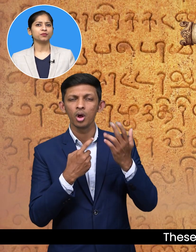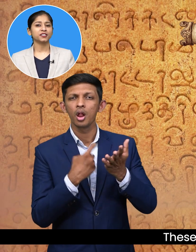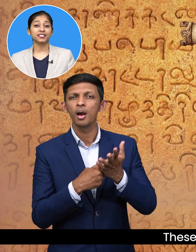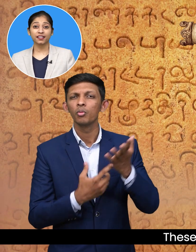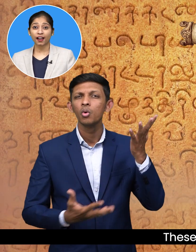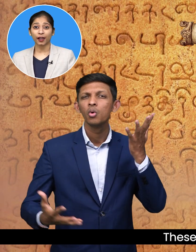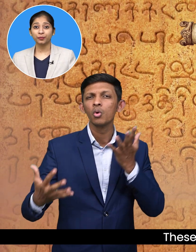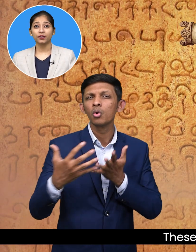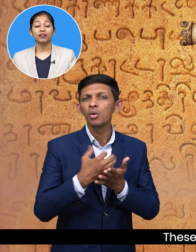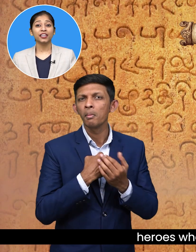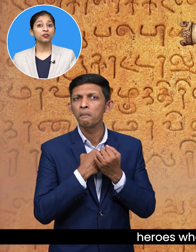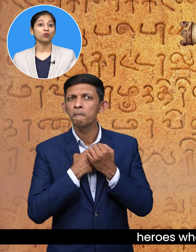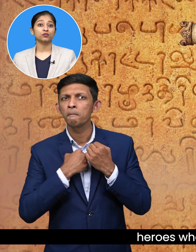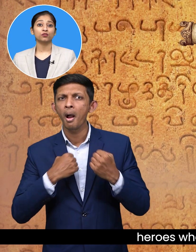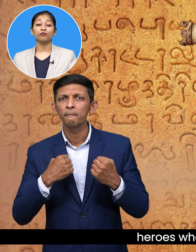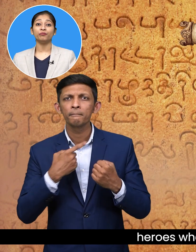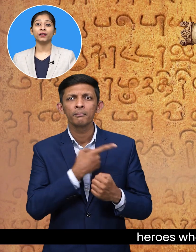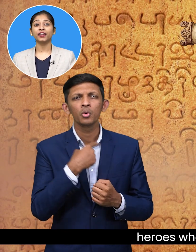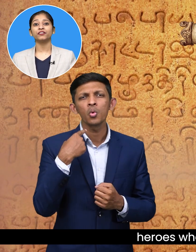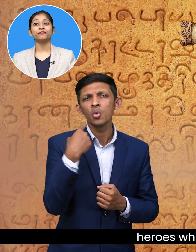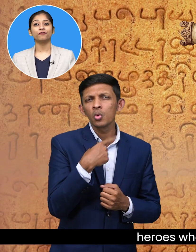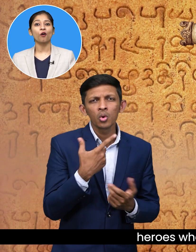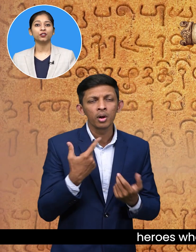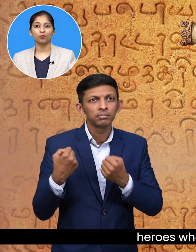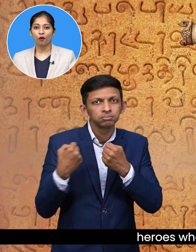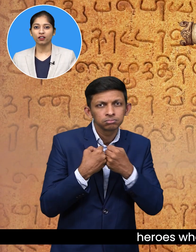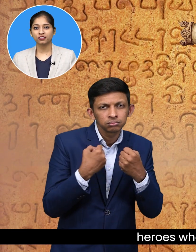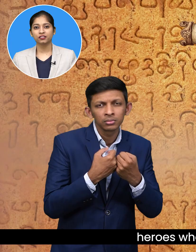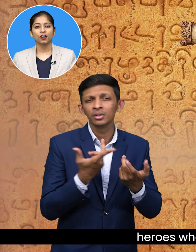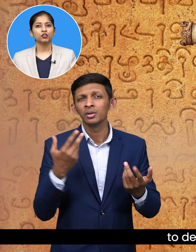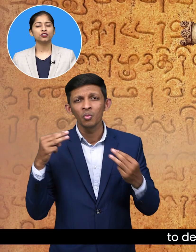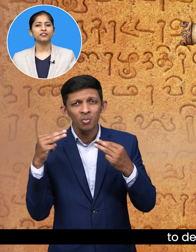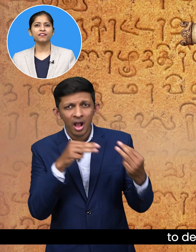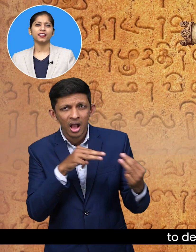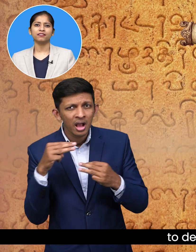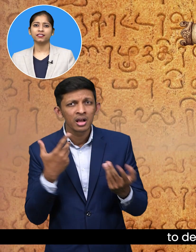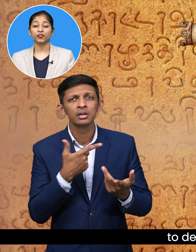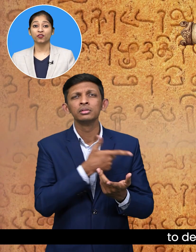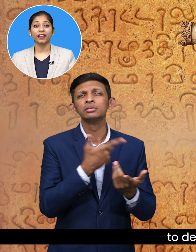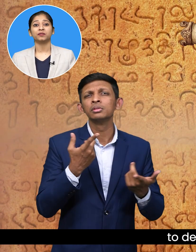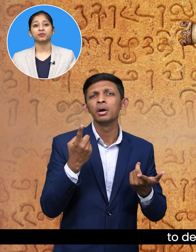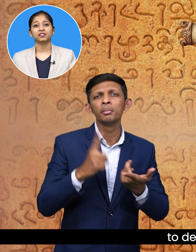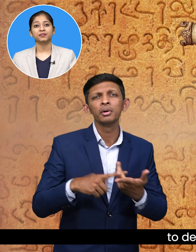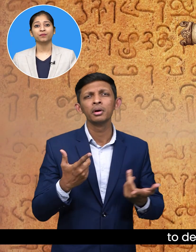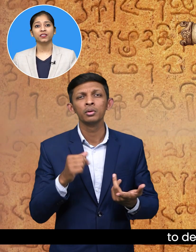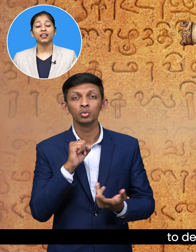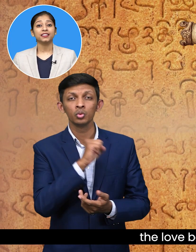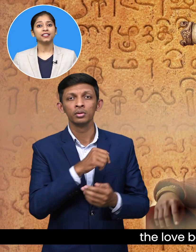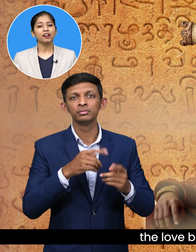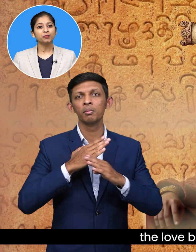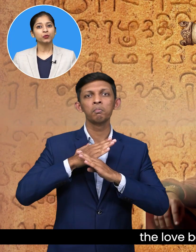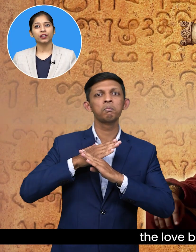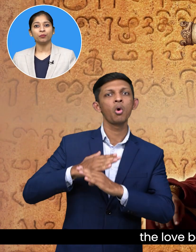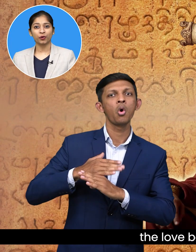These poems describe heroes who bravely fought wars to defend their tribes.